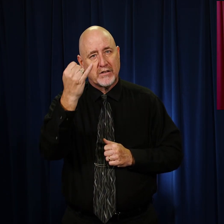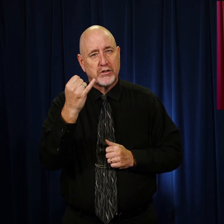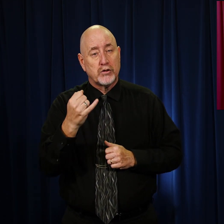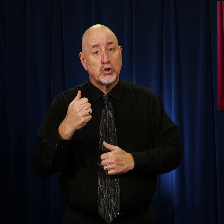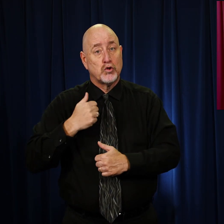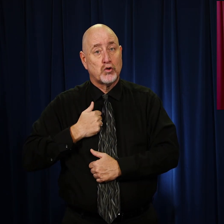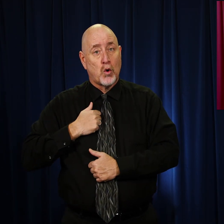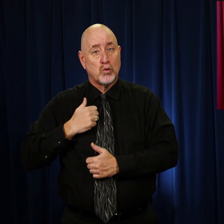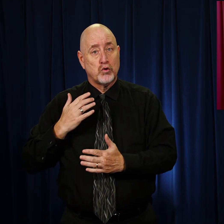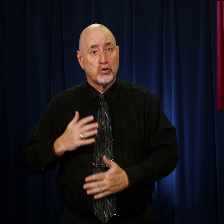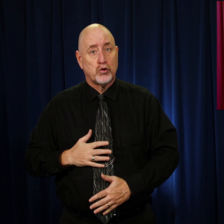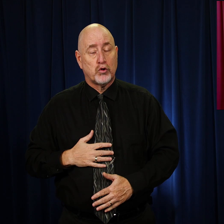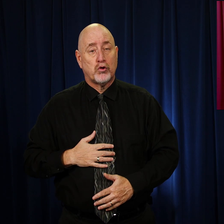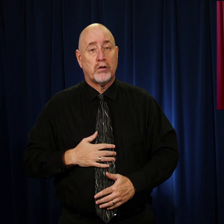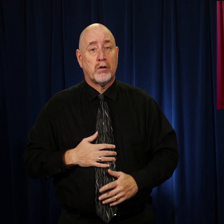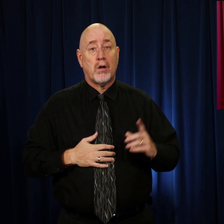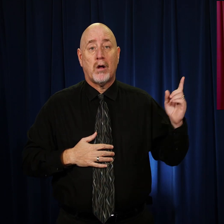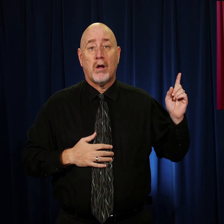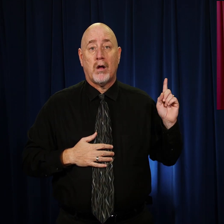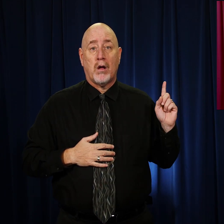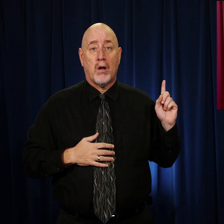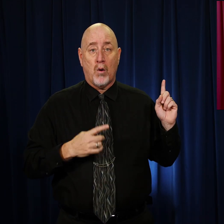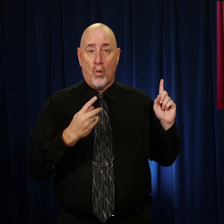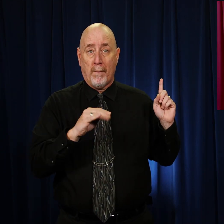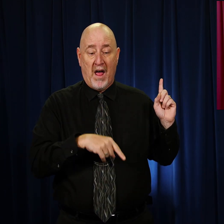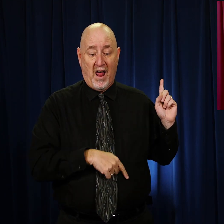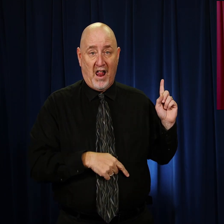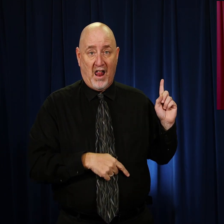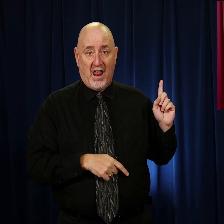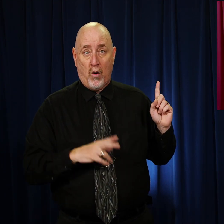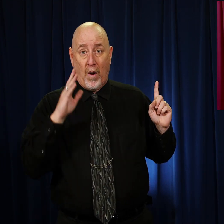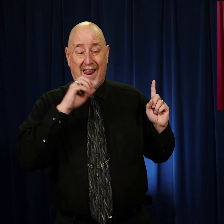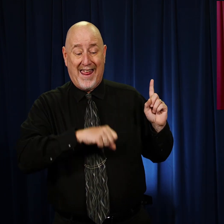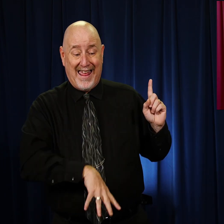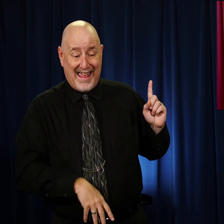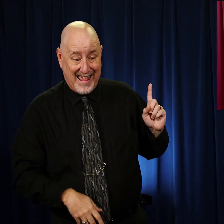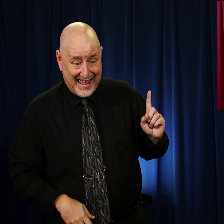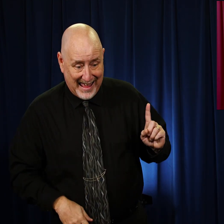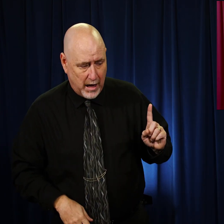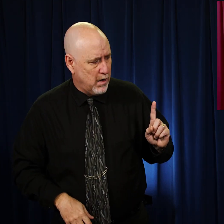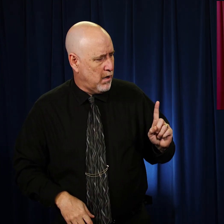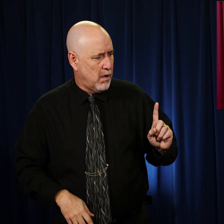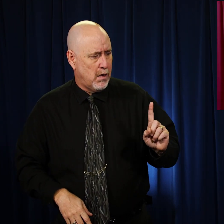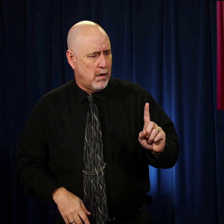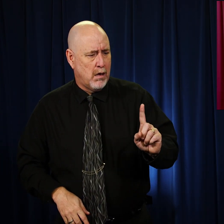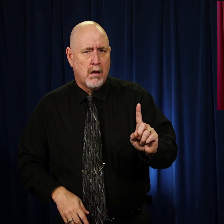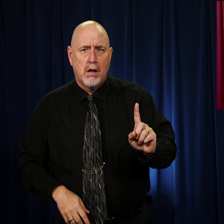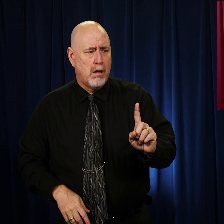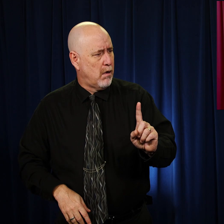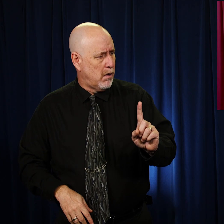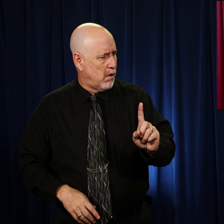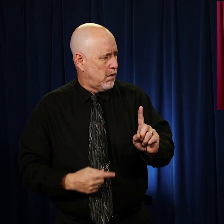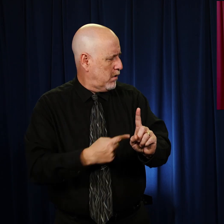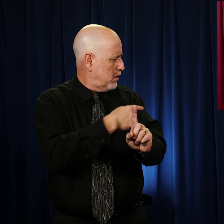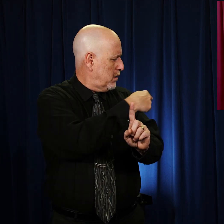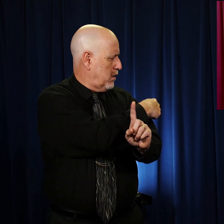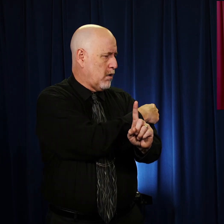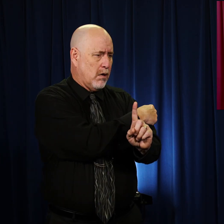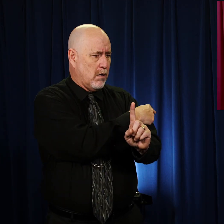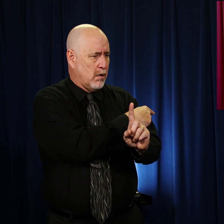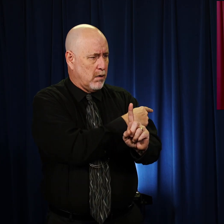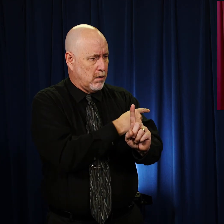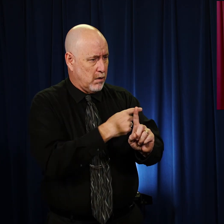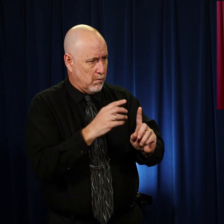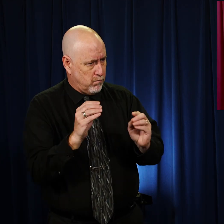that the soldier would have been totally shocked as you passed that marker and he goes, hey, your marker was right there.